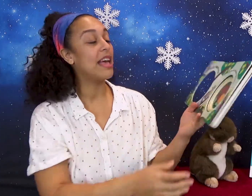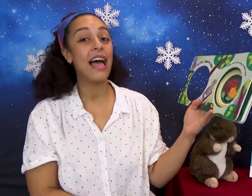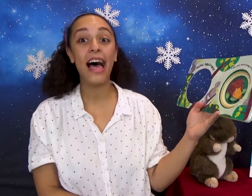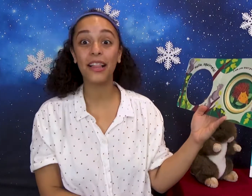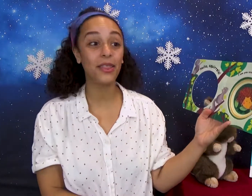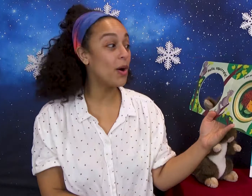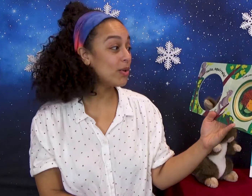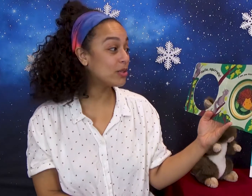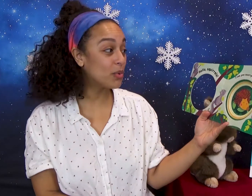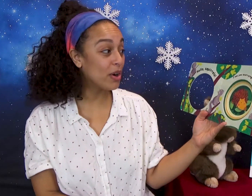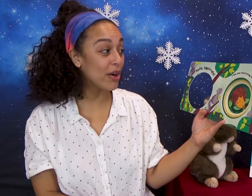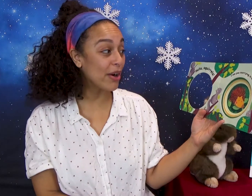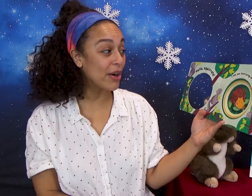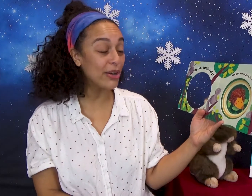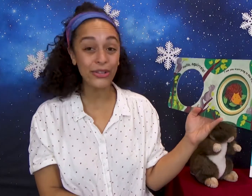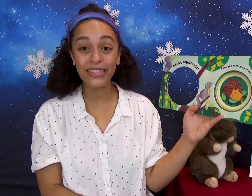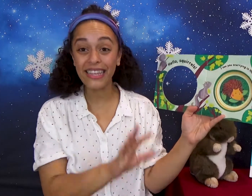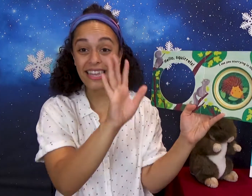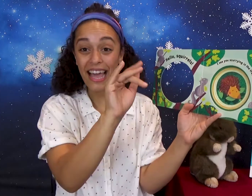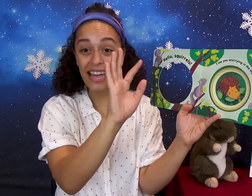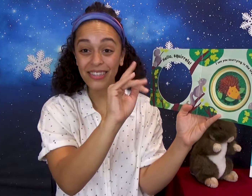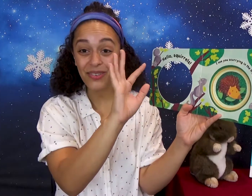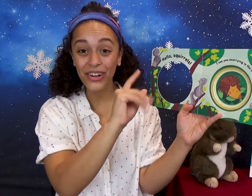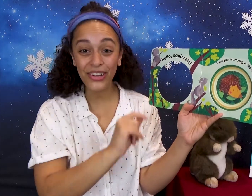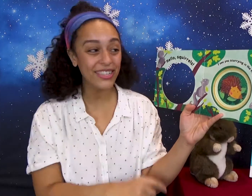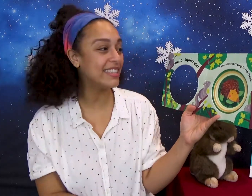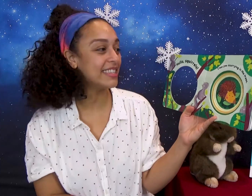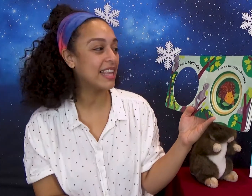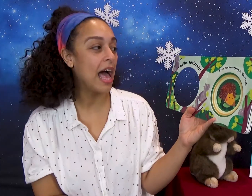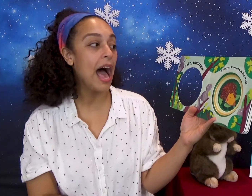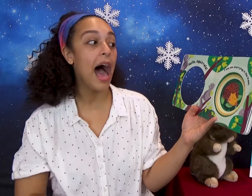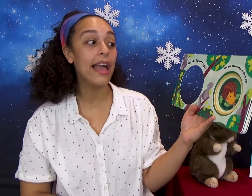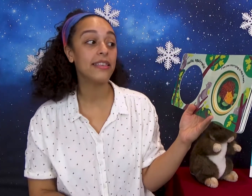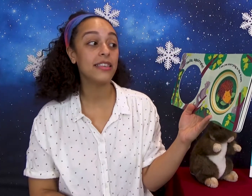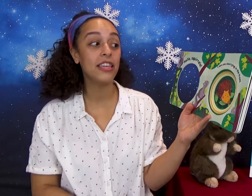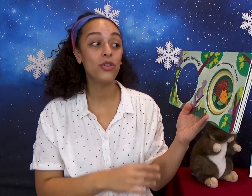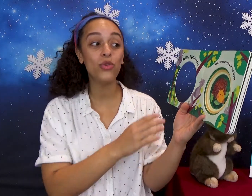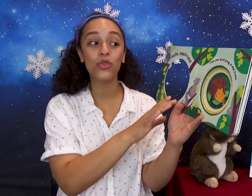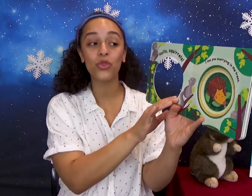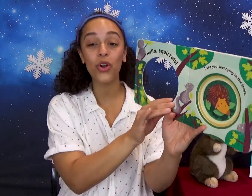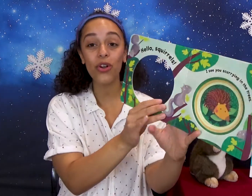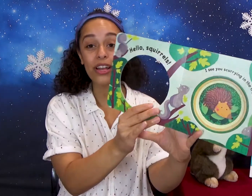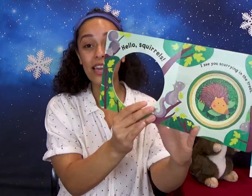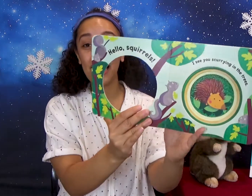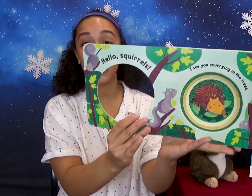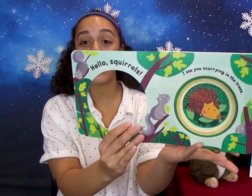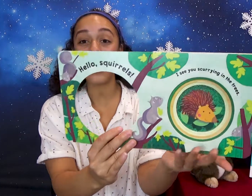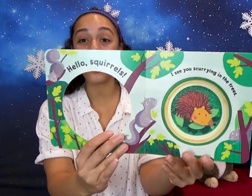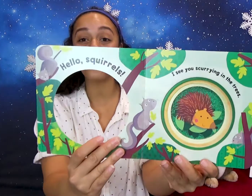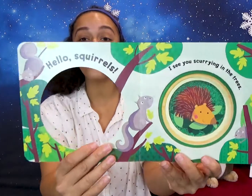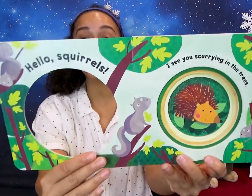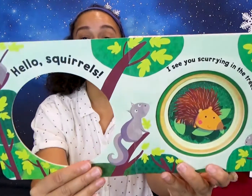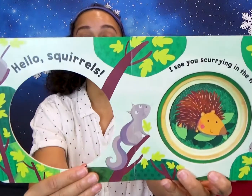Hello, squirrels. Say hi, squirrels. I see you scurrying up the tree.